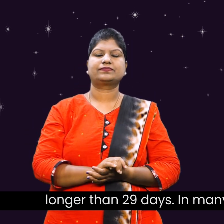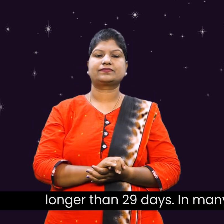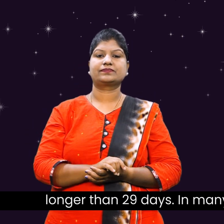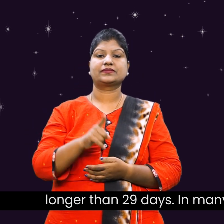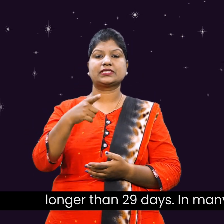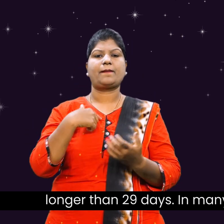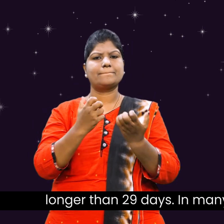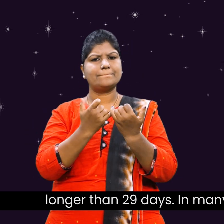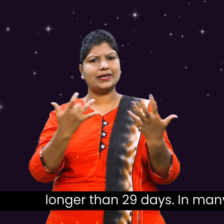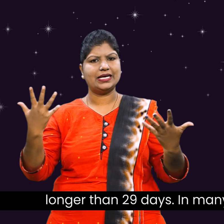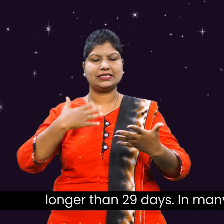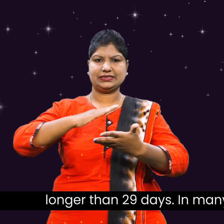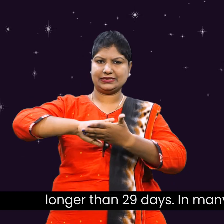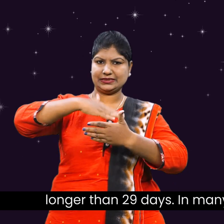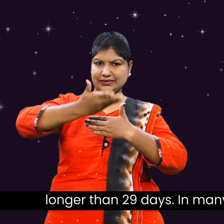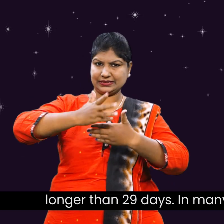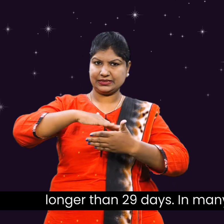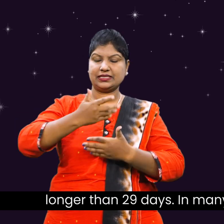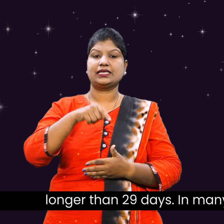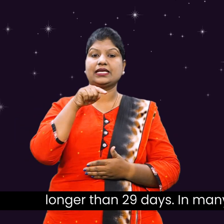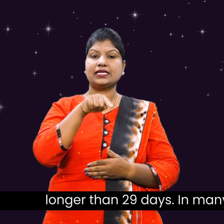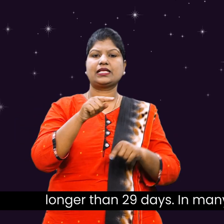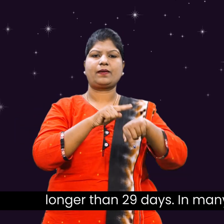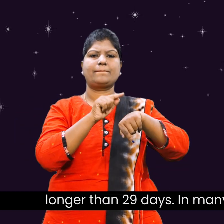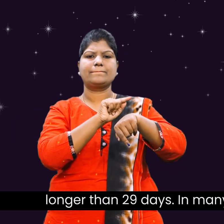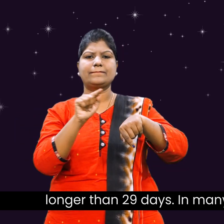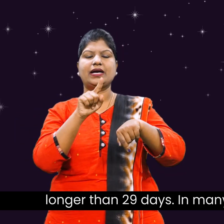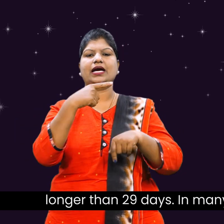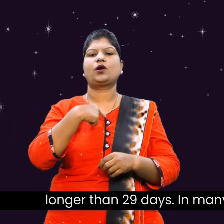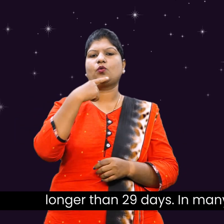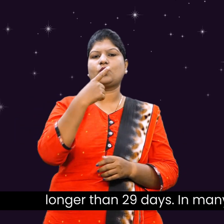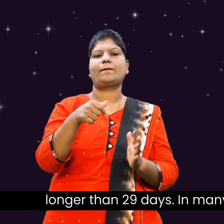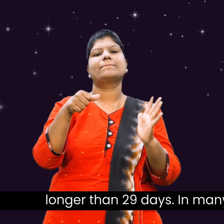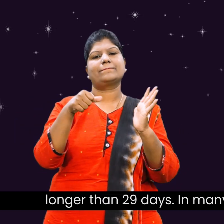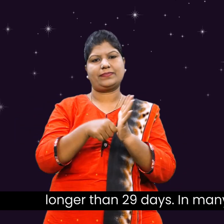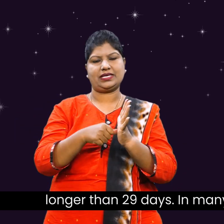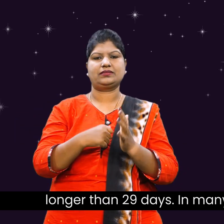In many calendars, this period is called a month.